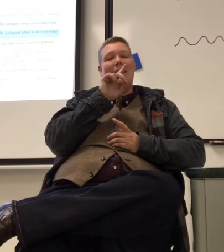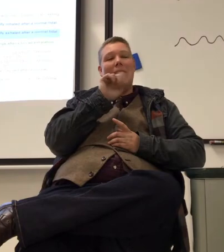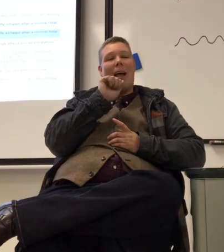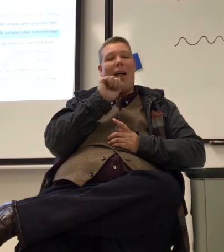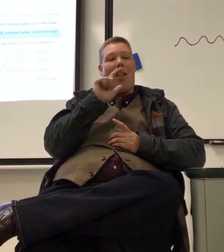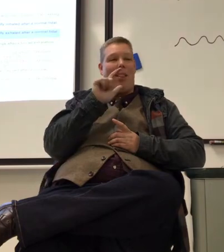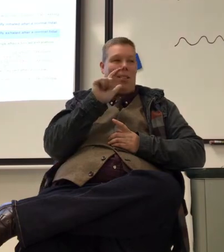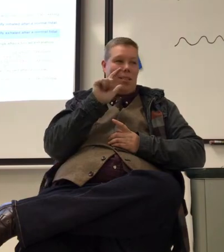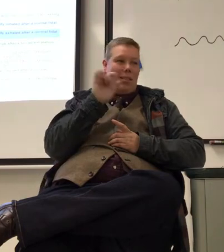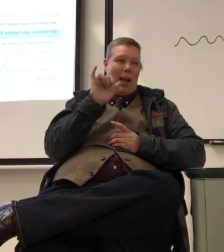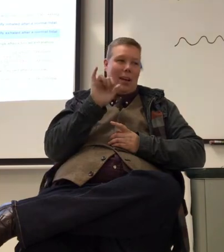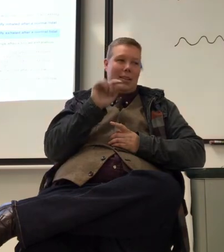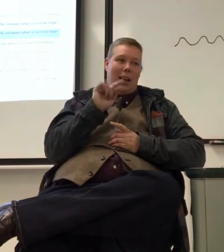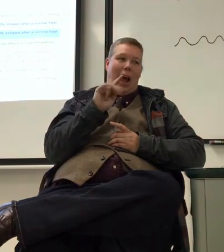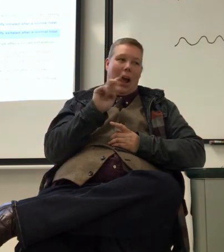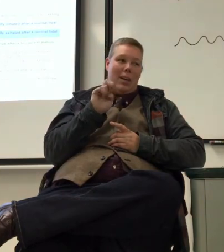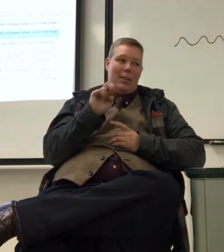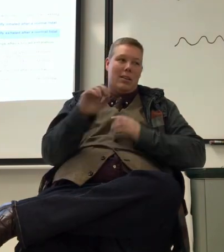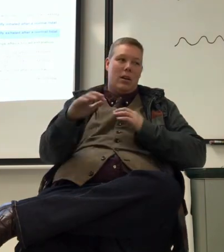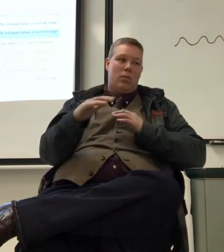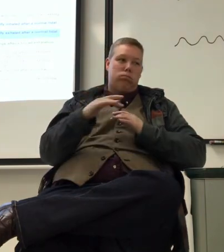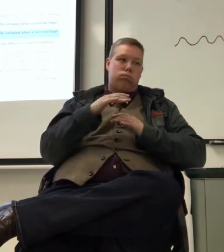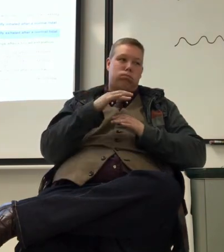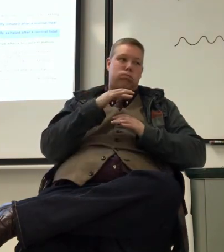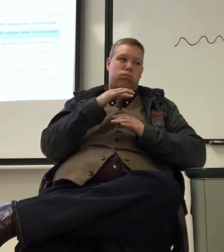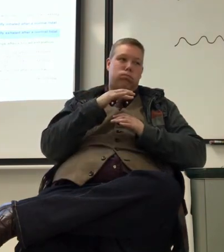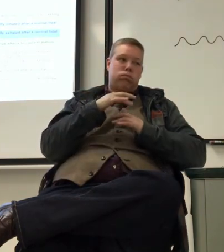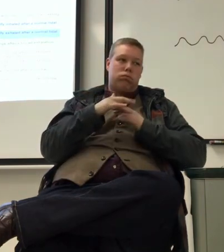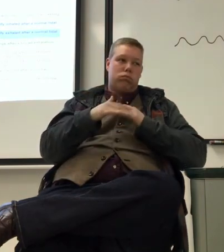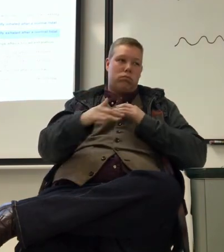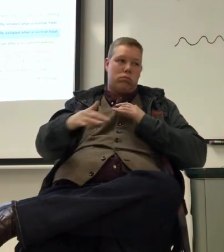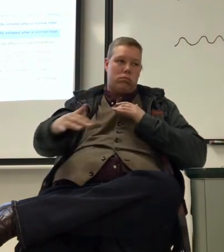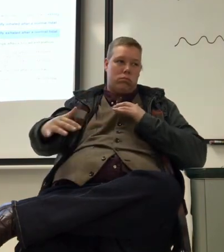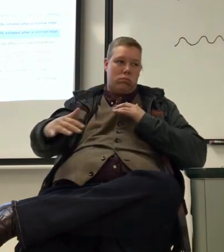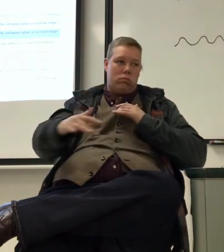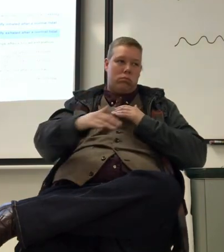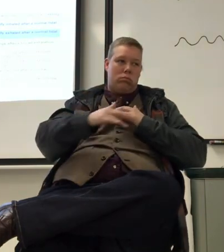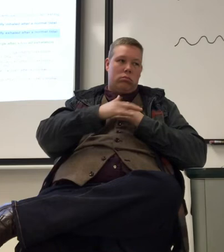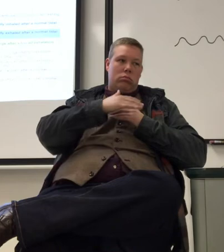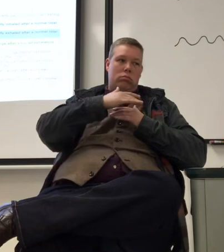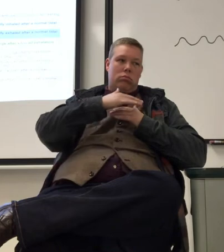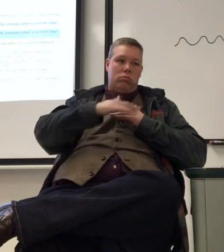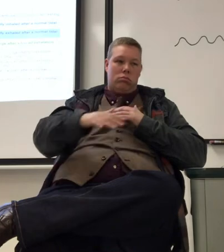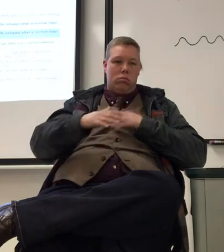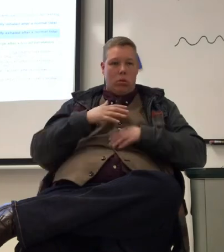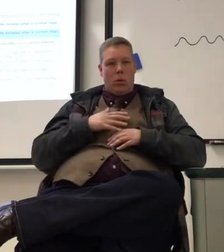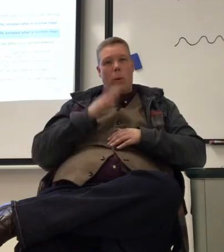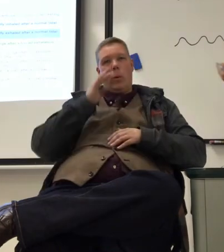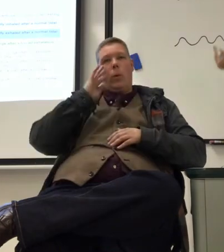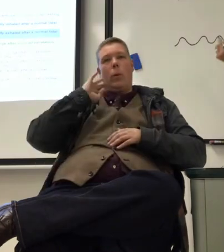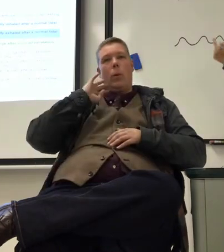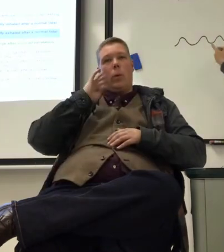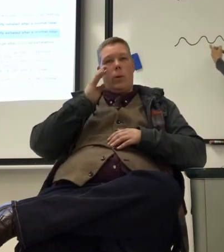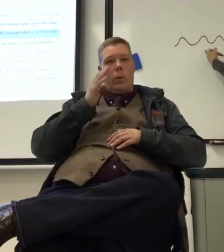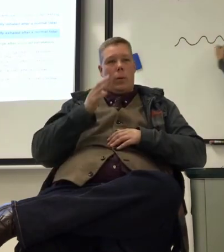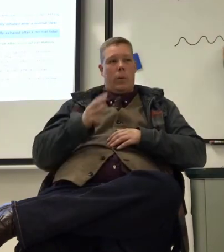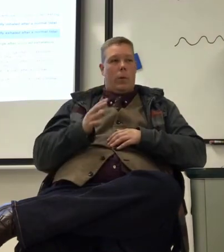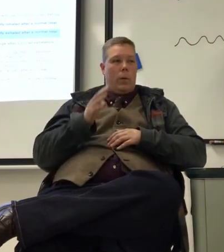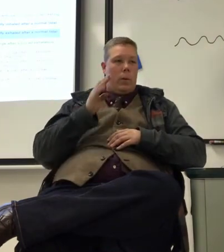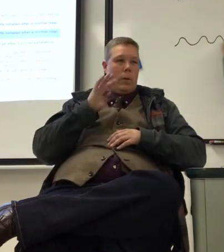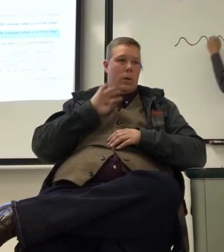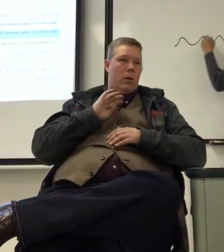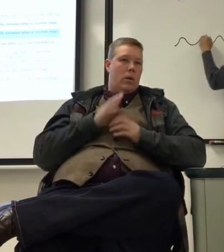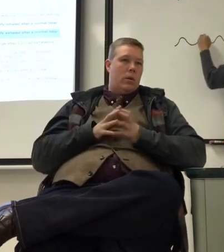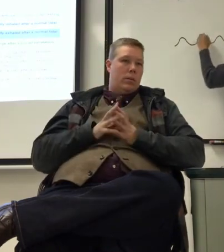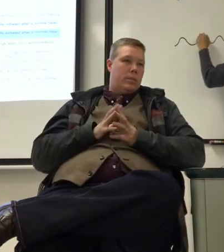out every day. Yeah, it's like you breathing every day. You never stop. It just goes in and out. And so if you take any of these